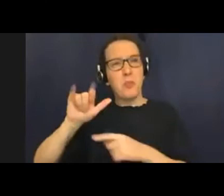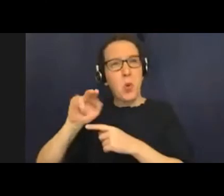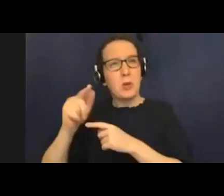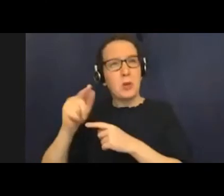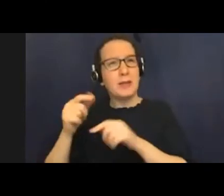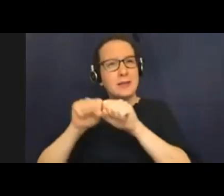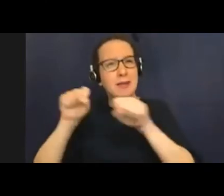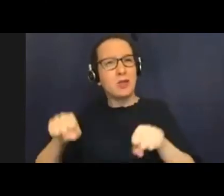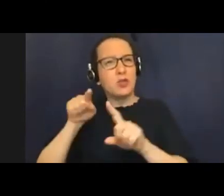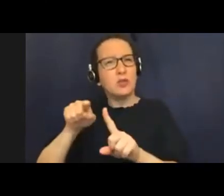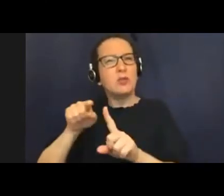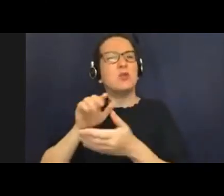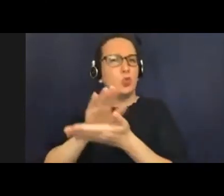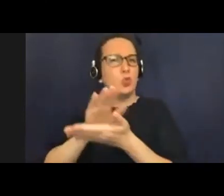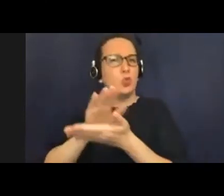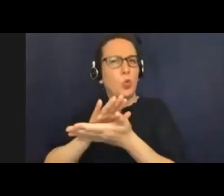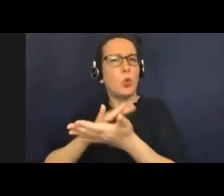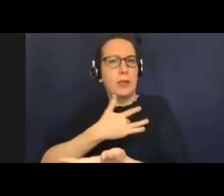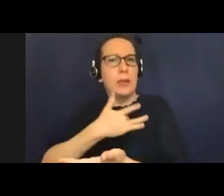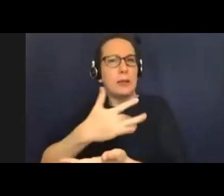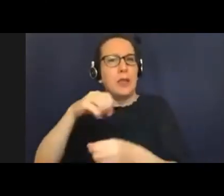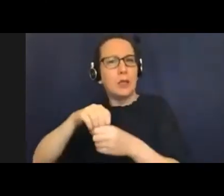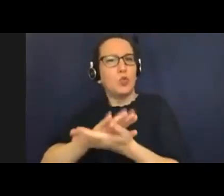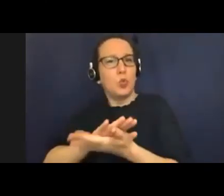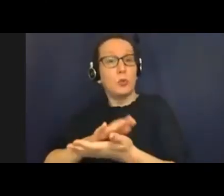accessible for students and teachers with disabilities.